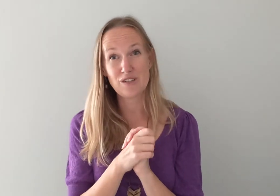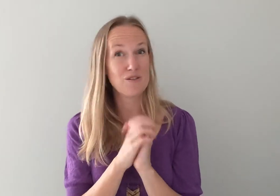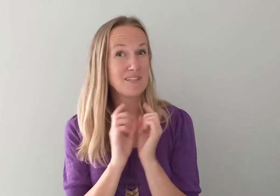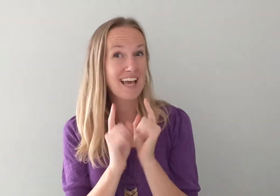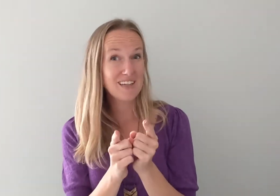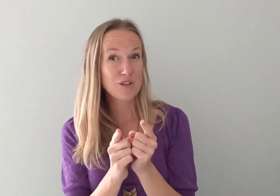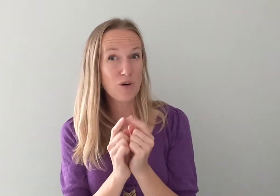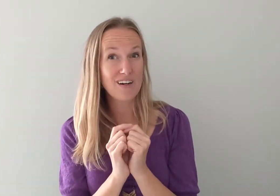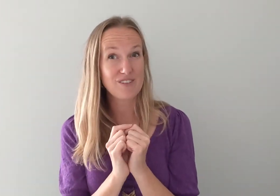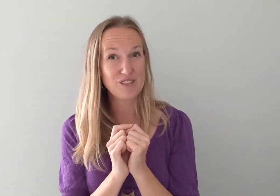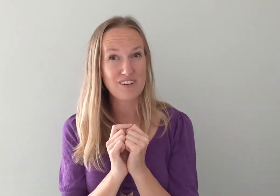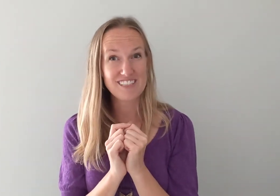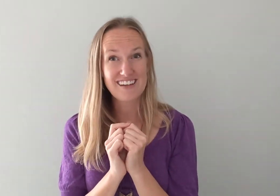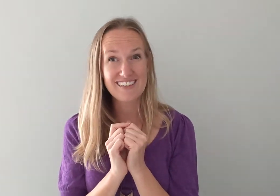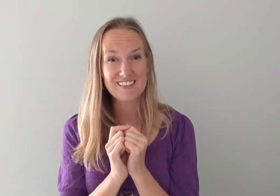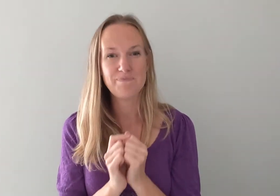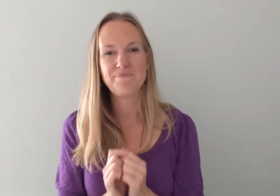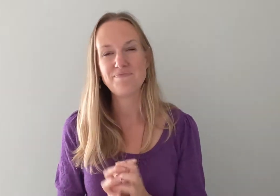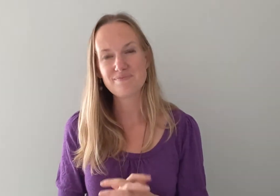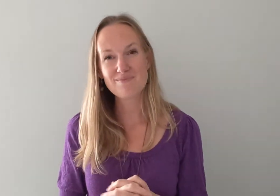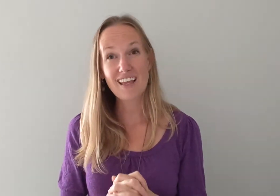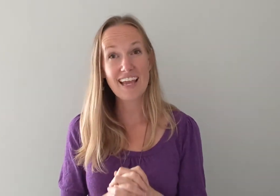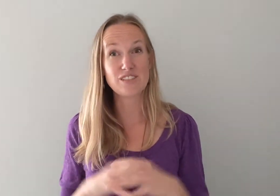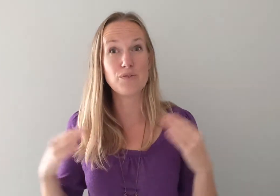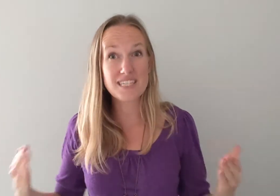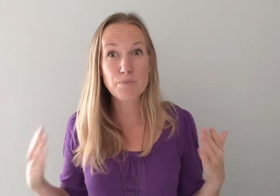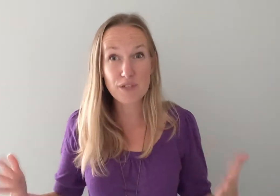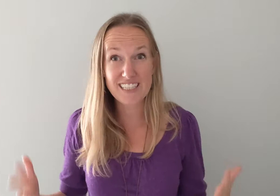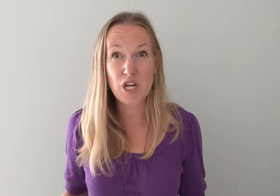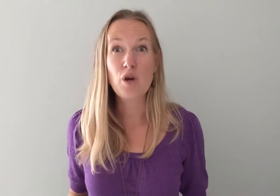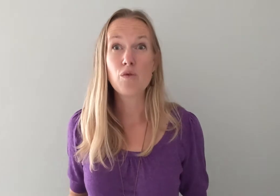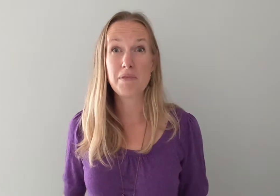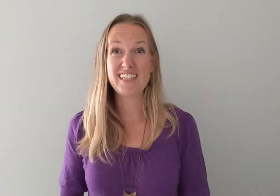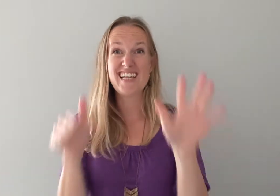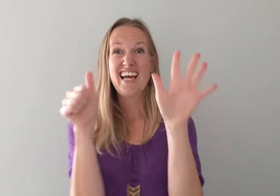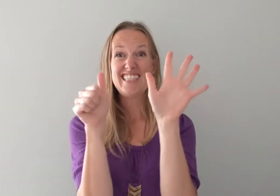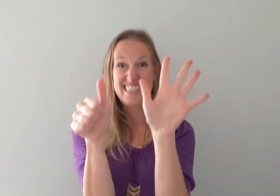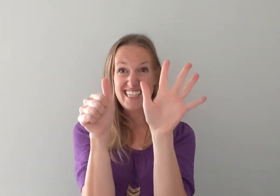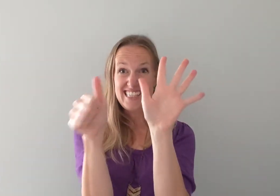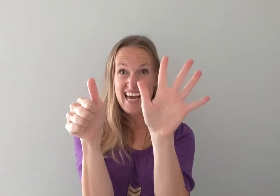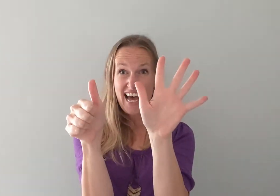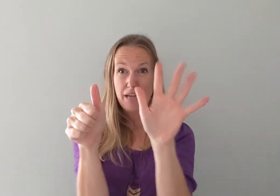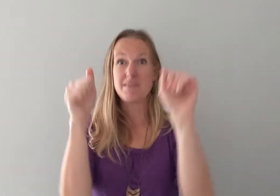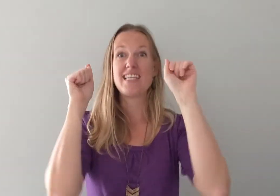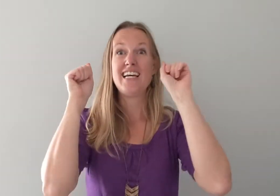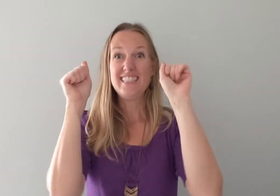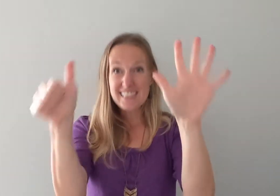don't miss any of your future favorite songs. Okay, so this bridge repeats 6 times.